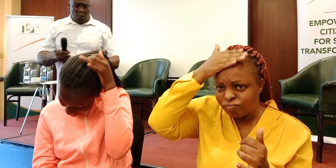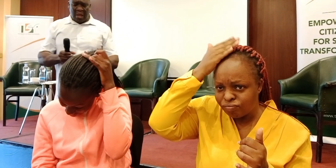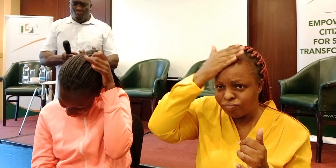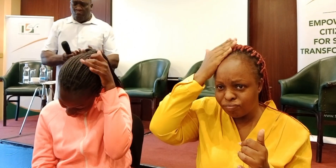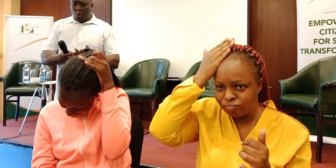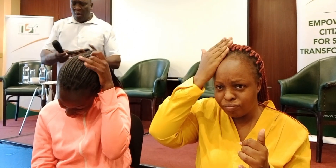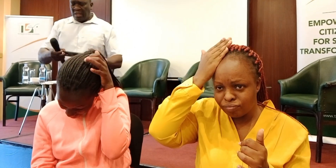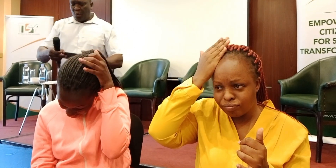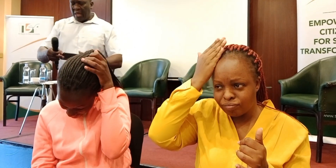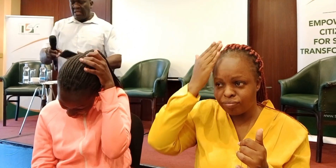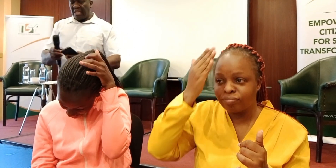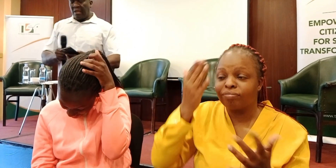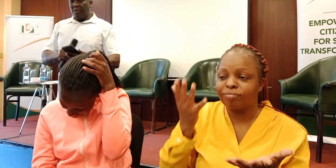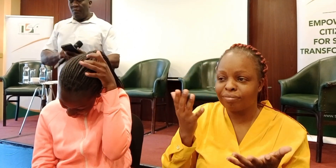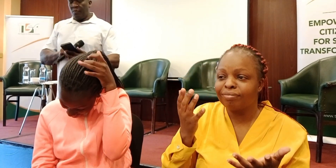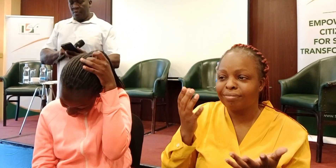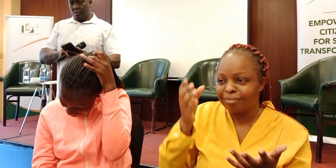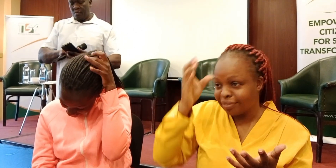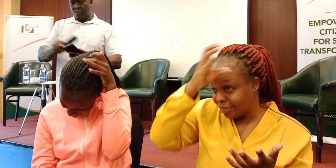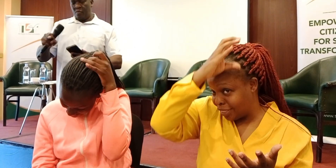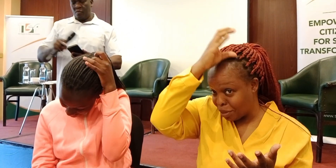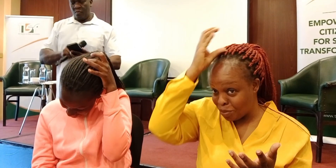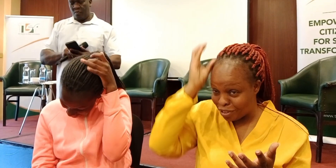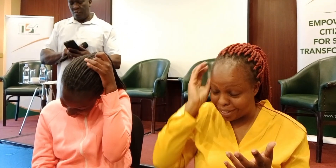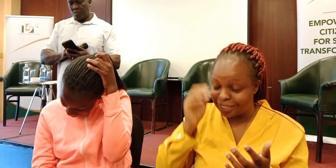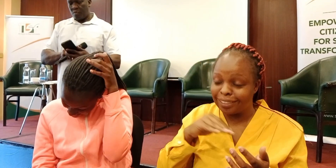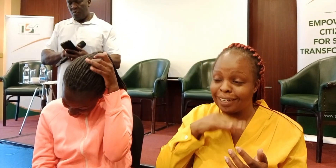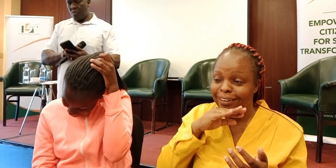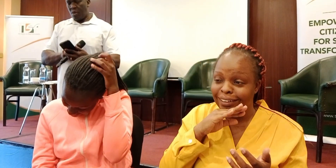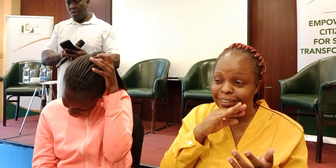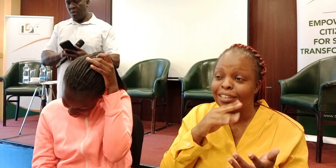only thing we can say,